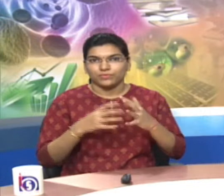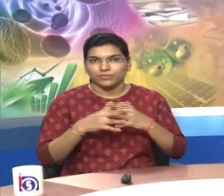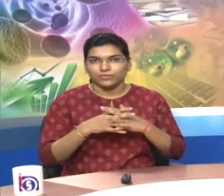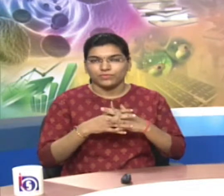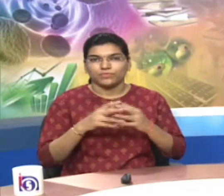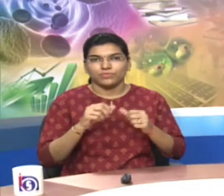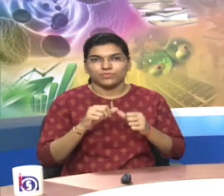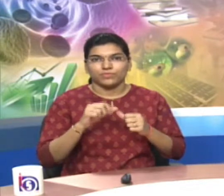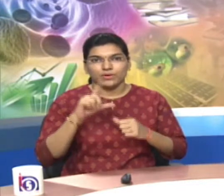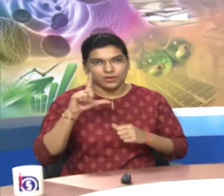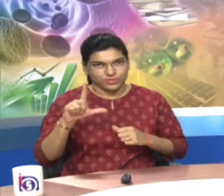Agarwal.